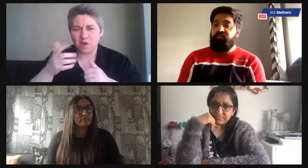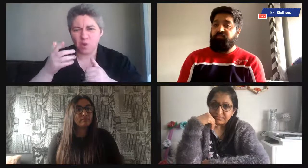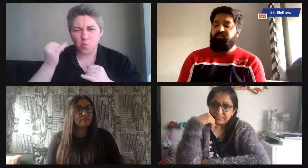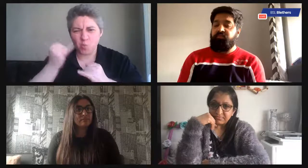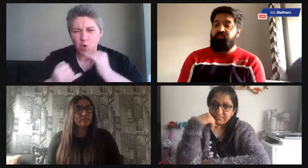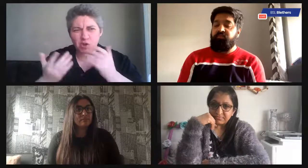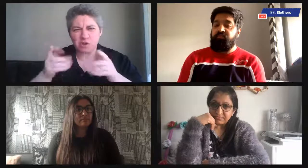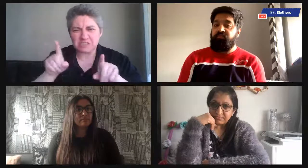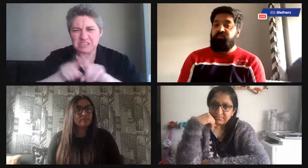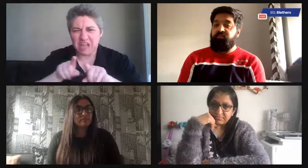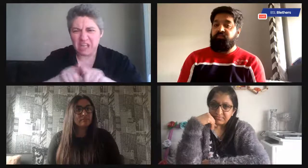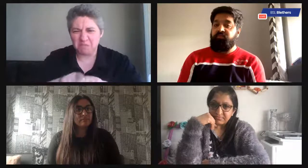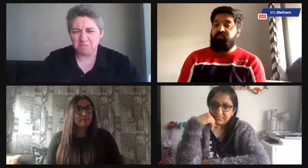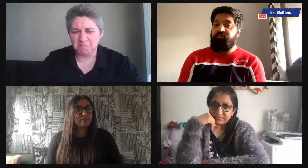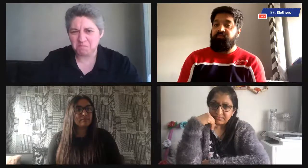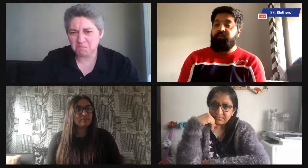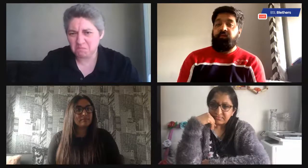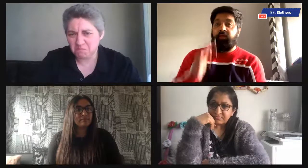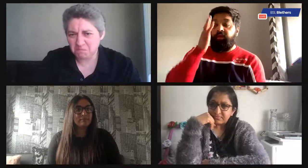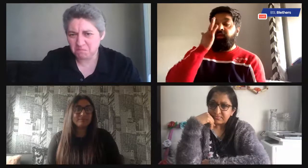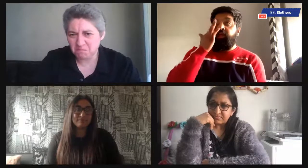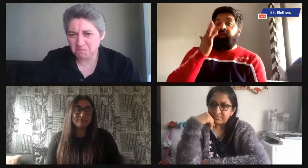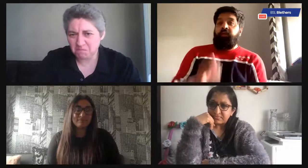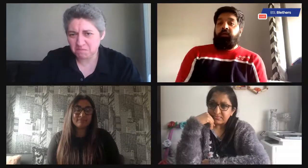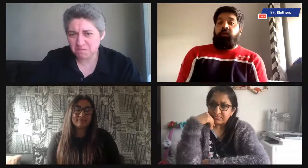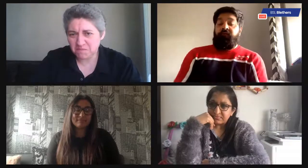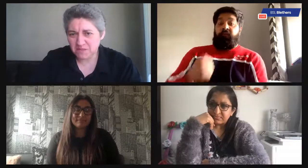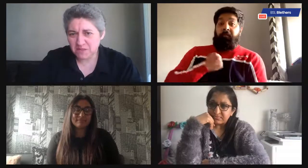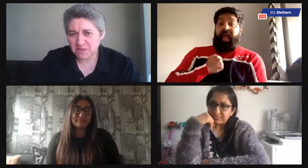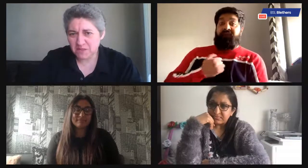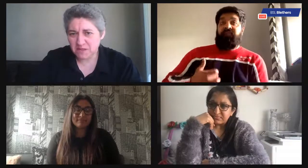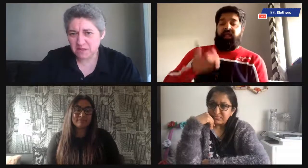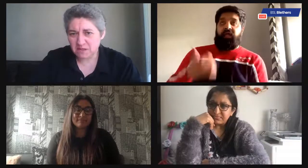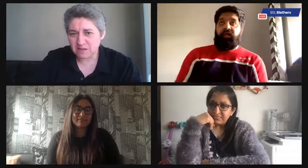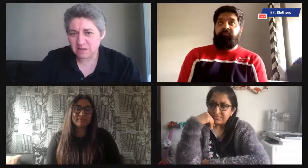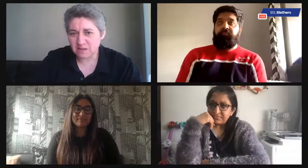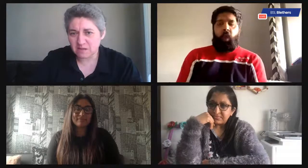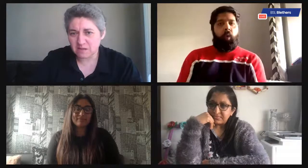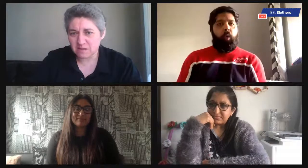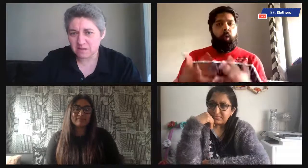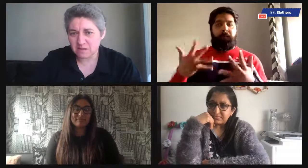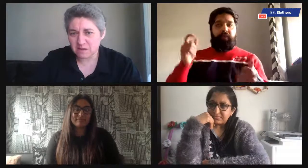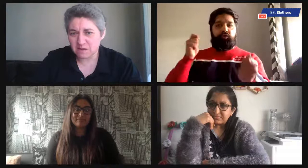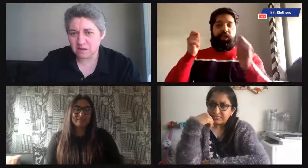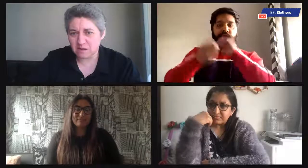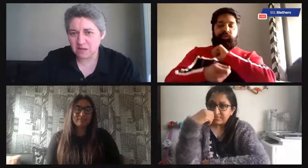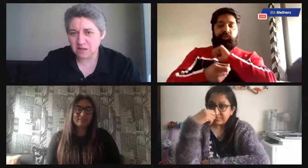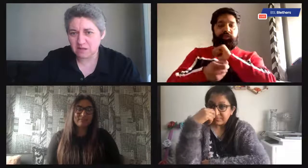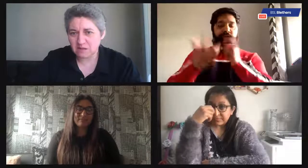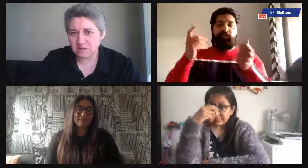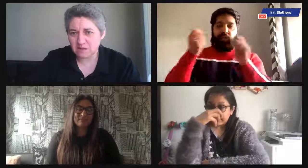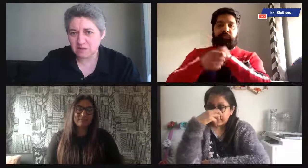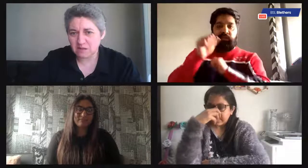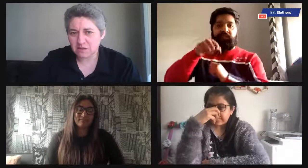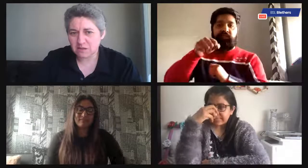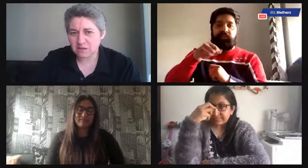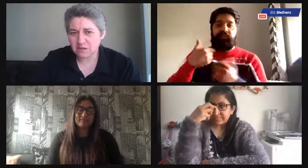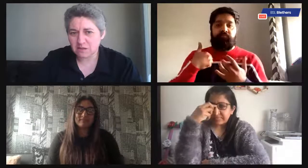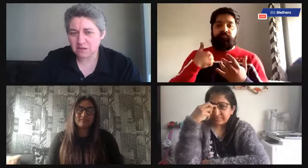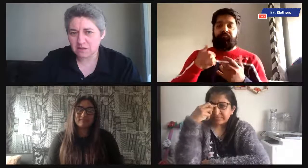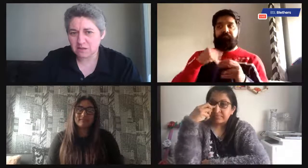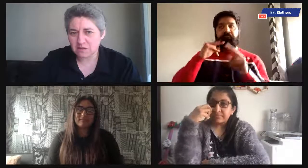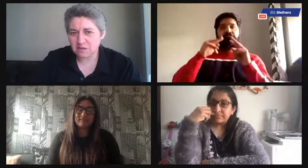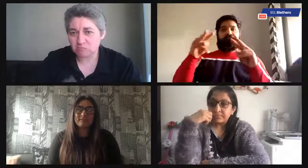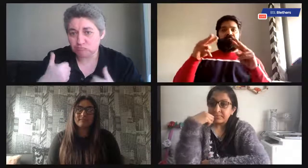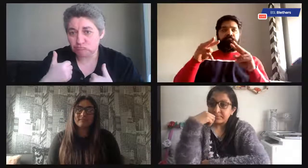when lockdown happened? Did you feel climate it get better, worse, or people's attitudes? What do you think? I think you're absolutely